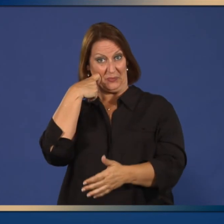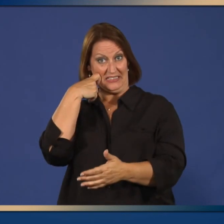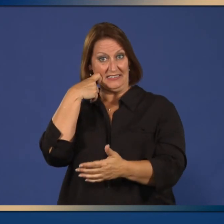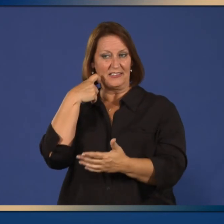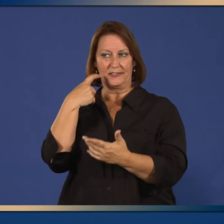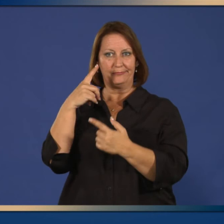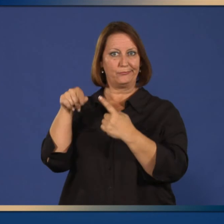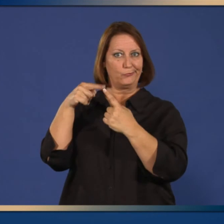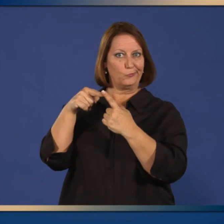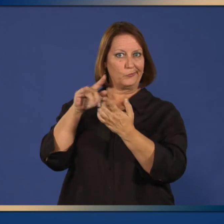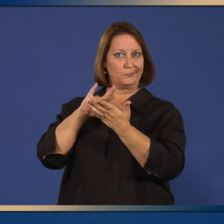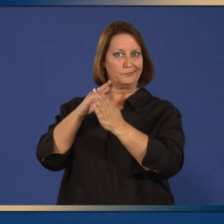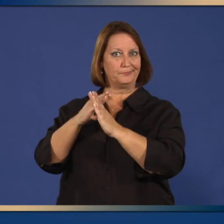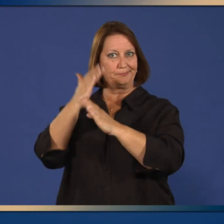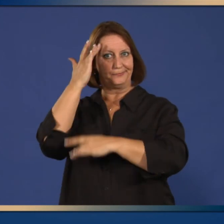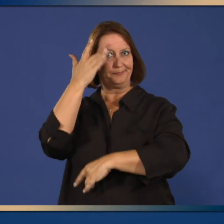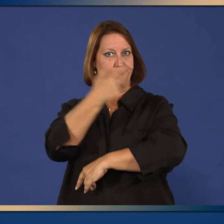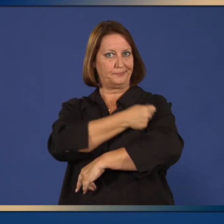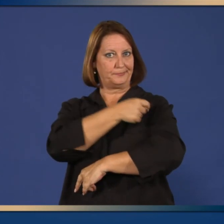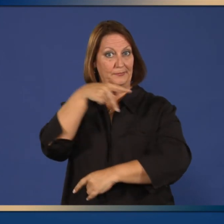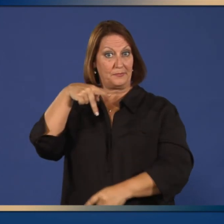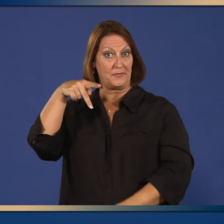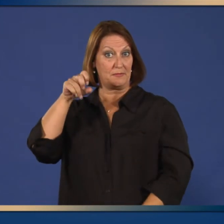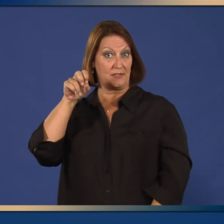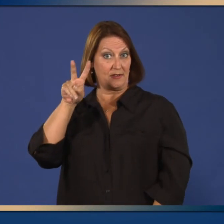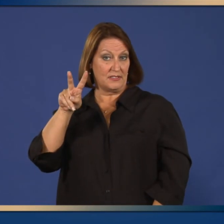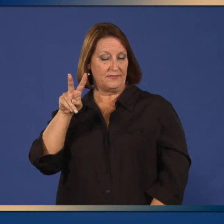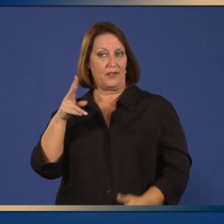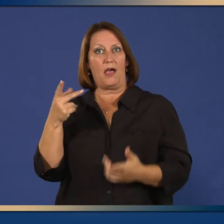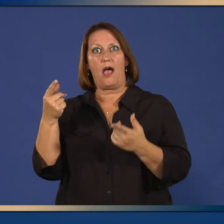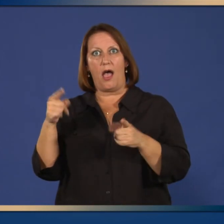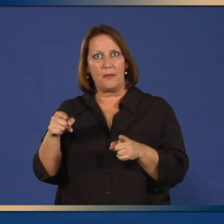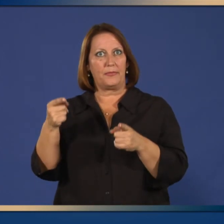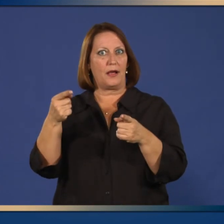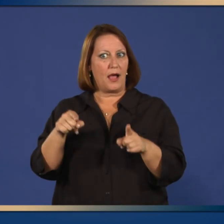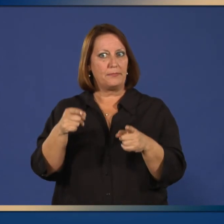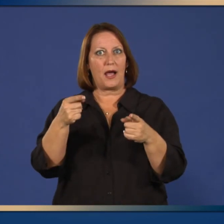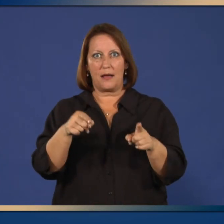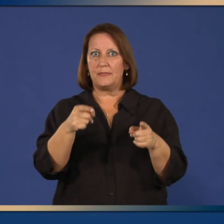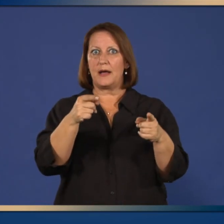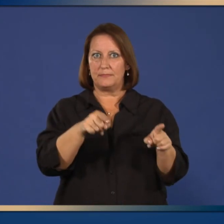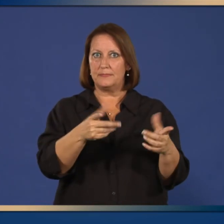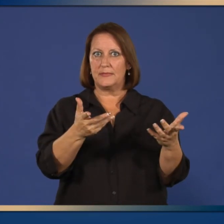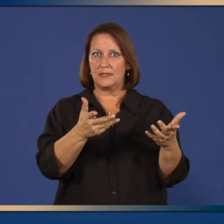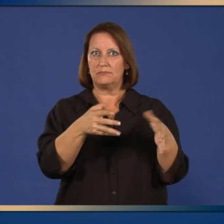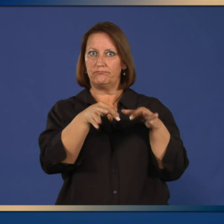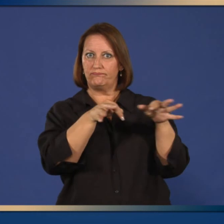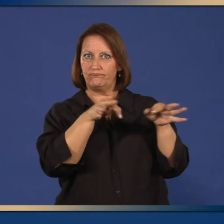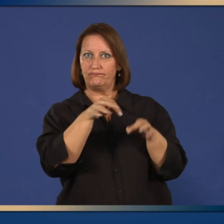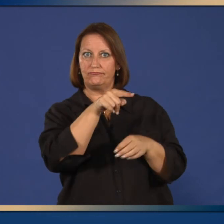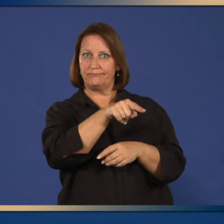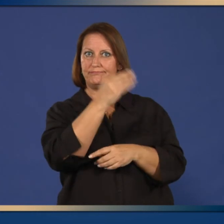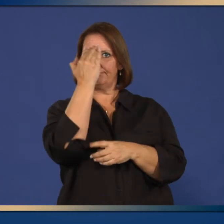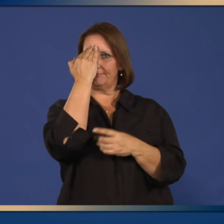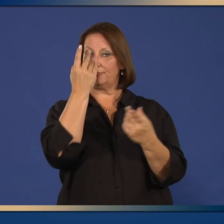Tell the doctor what happened, the date and time it happened, and when